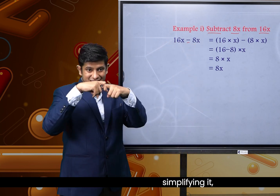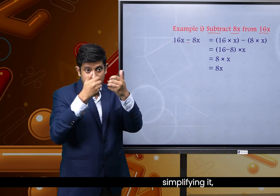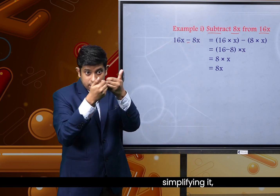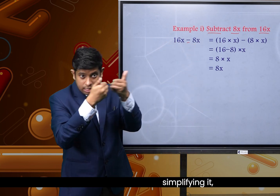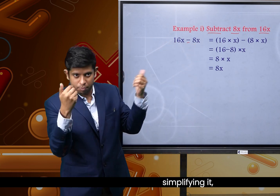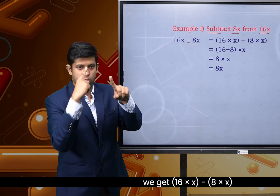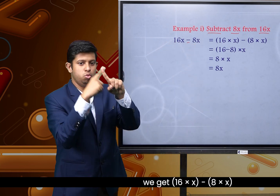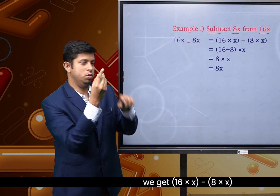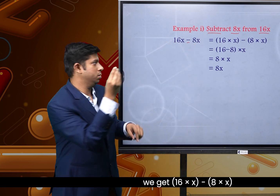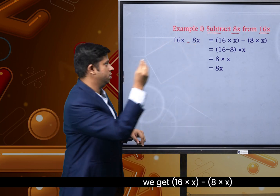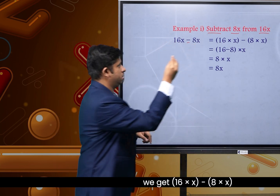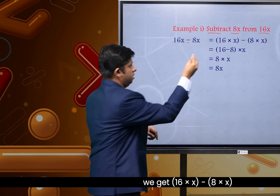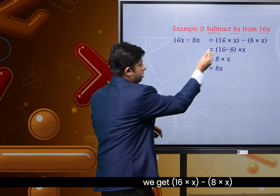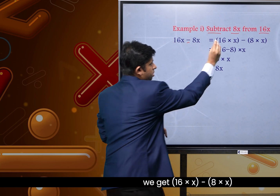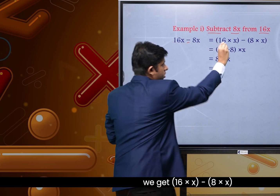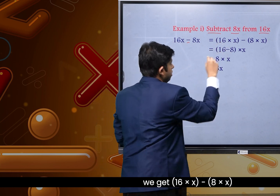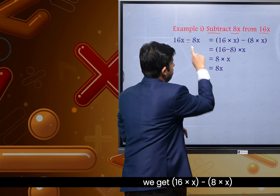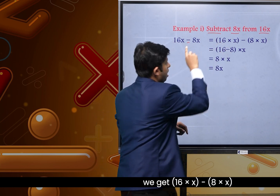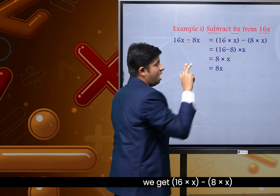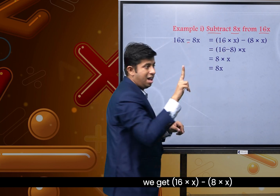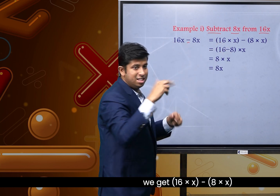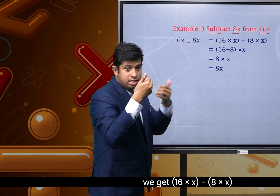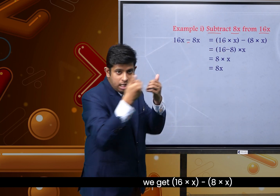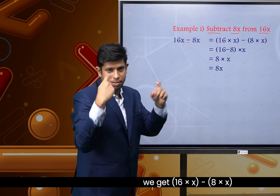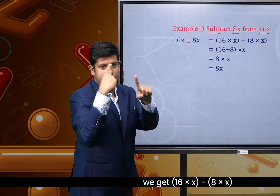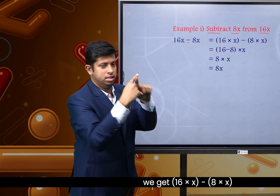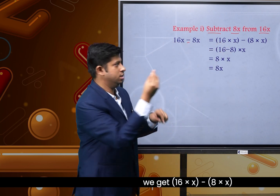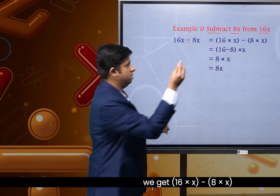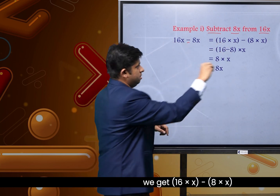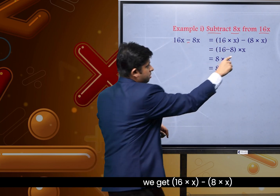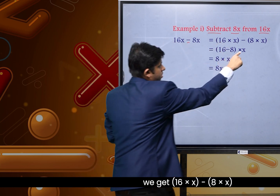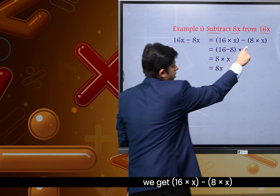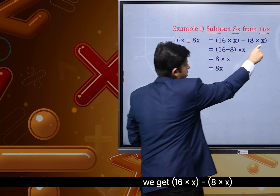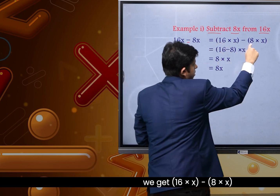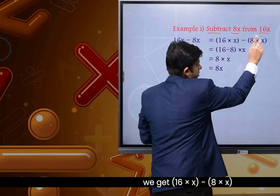Simplifying it, we get 16 into x minus 8 into x.